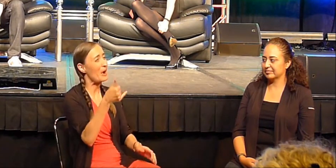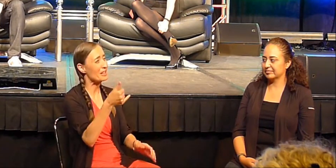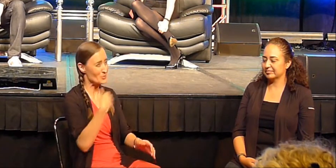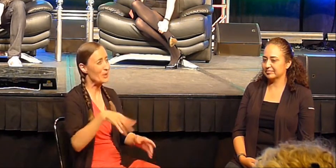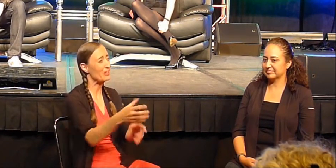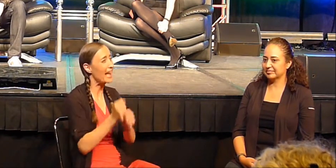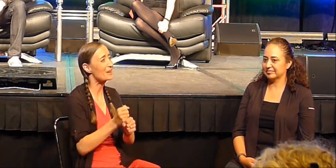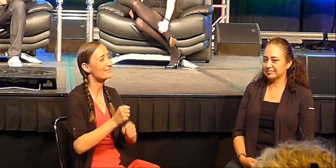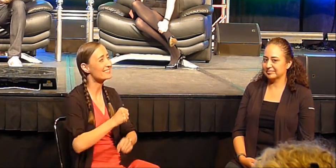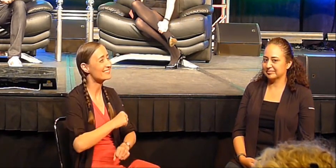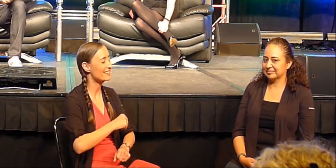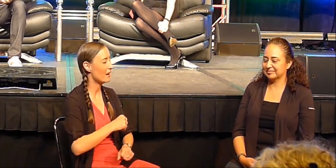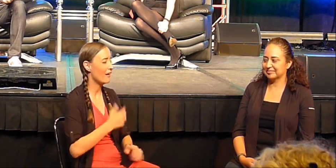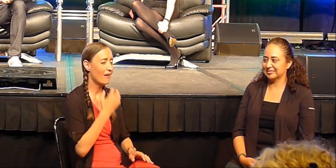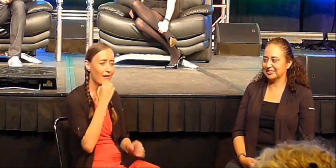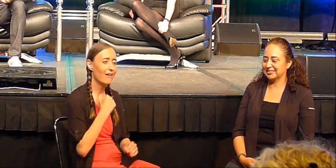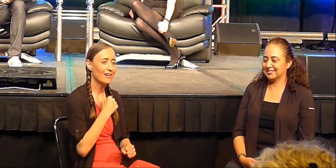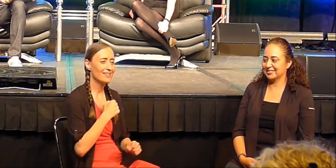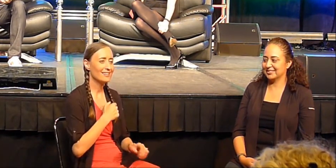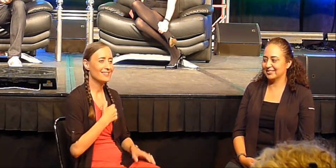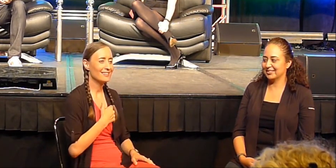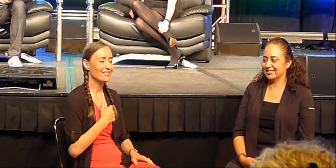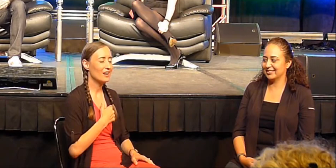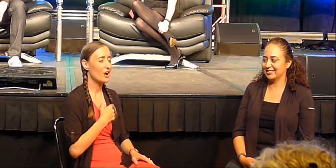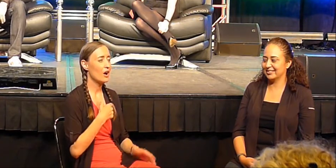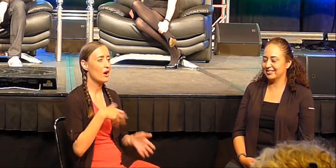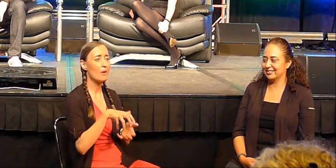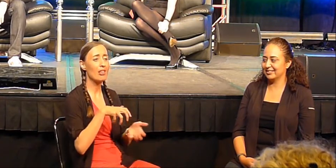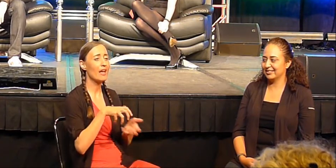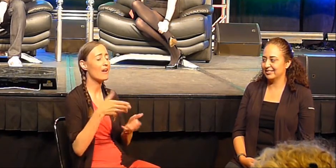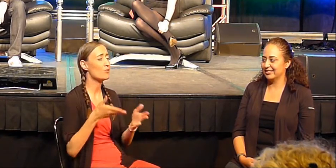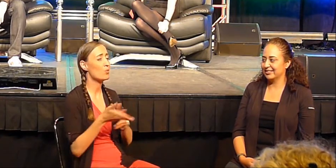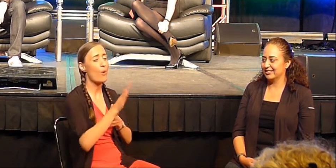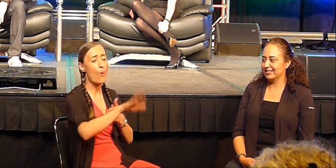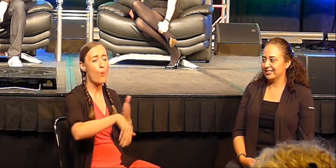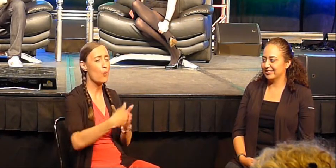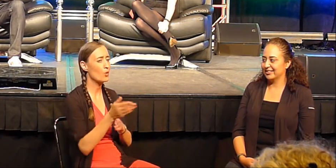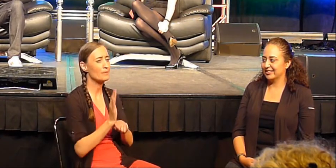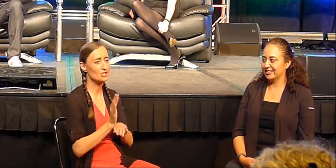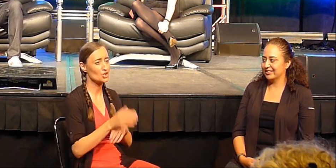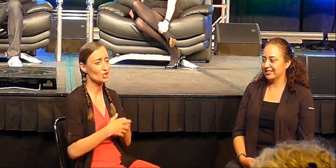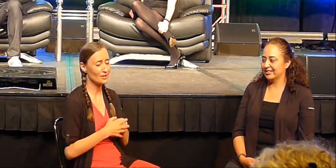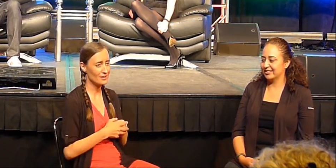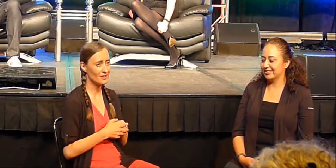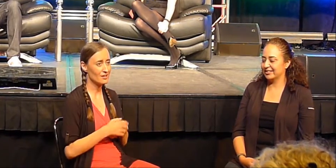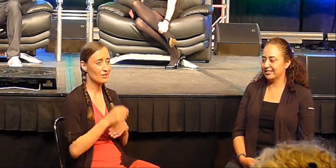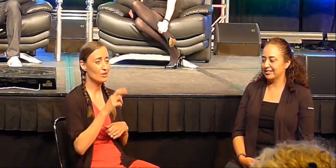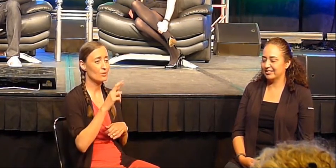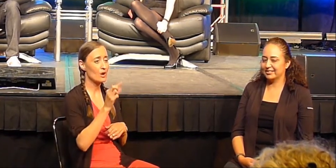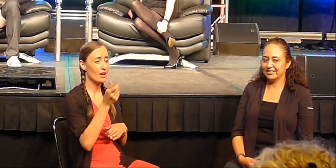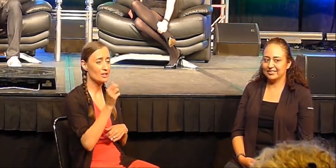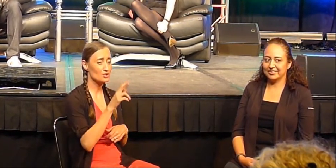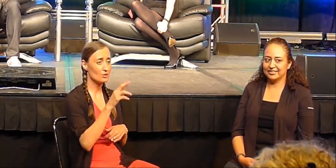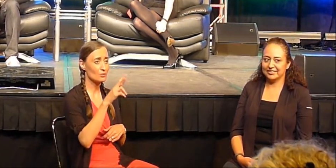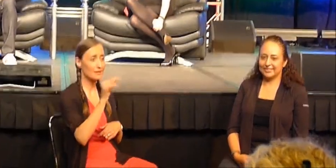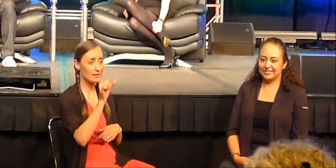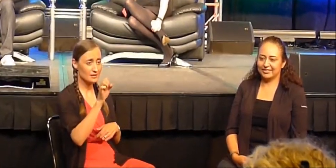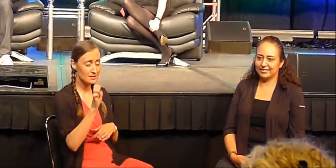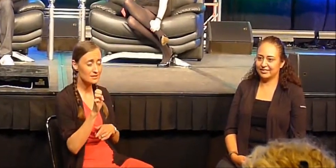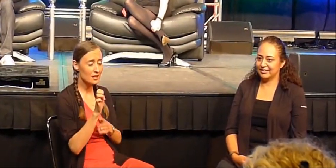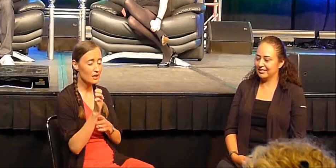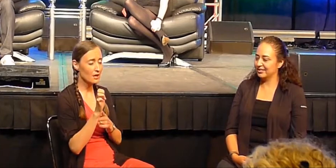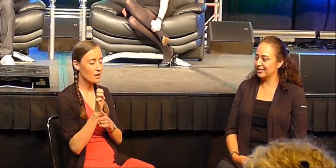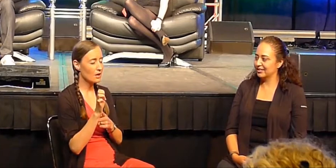he was adorable. And we laughed our way through that whole picture. I mean, honestly, Roger Reese, God bless him. Roger,